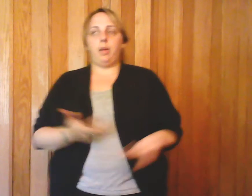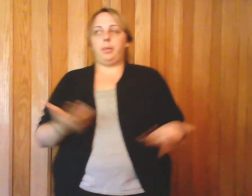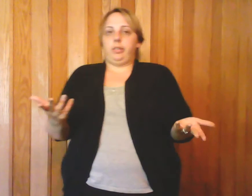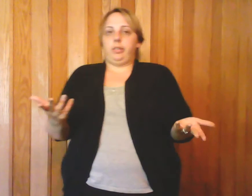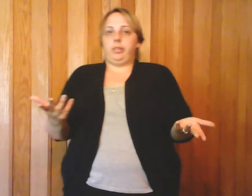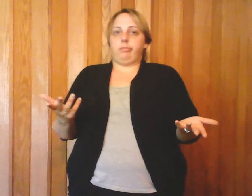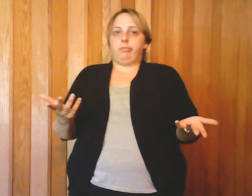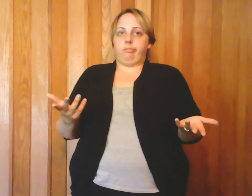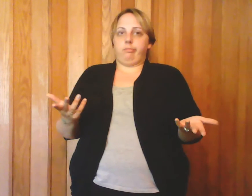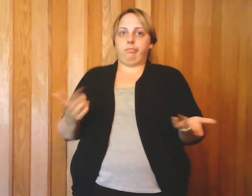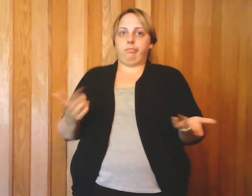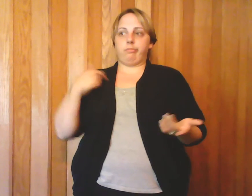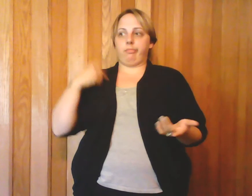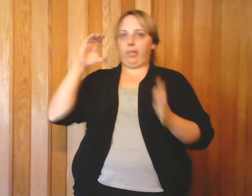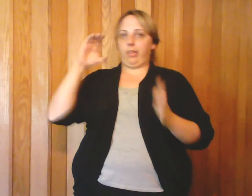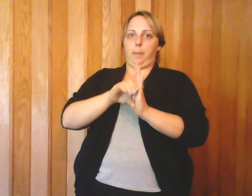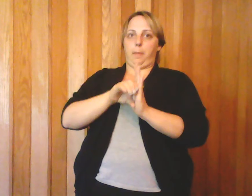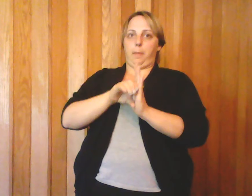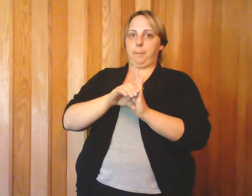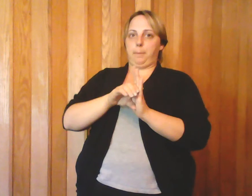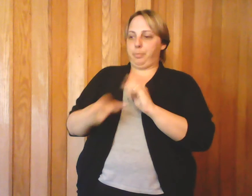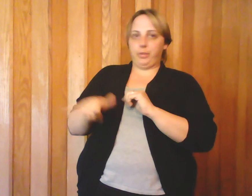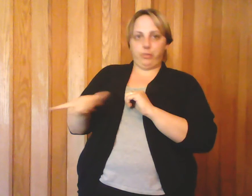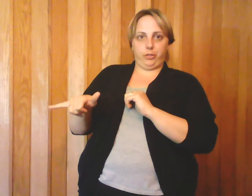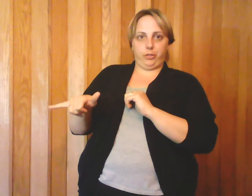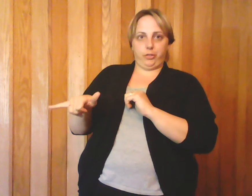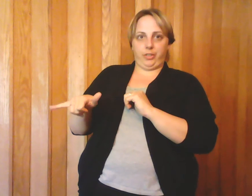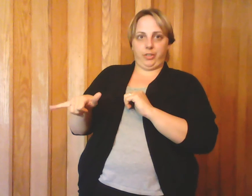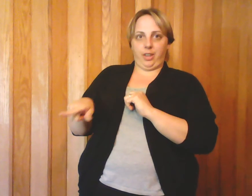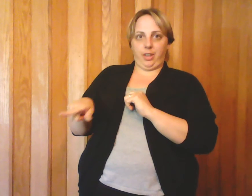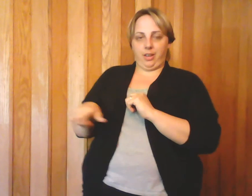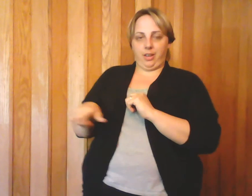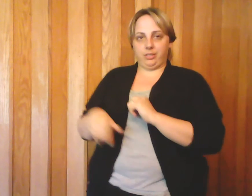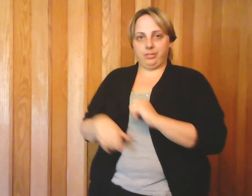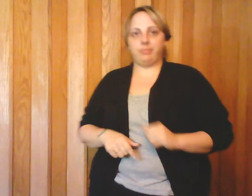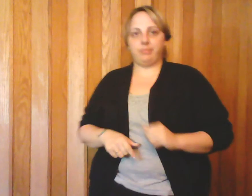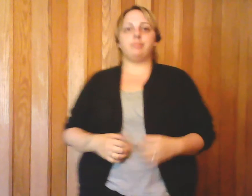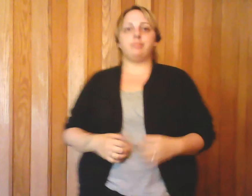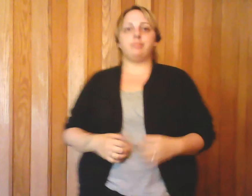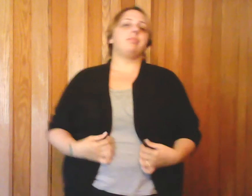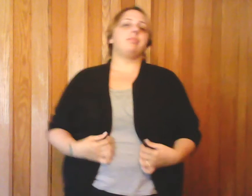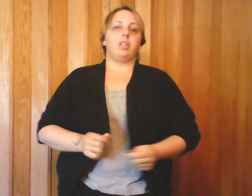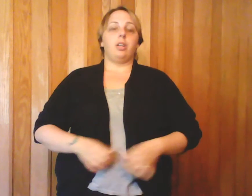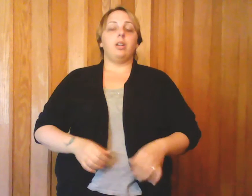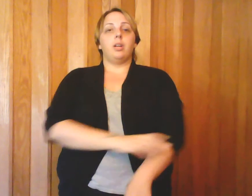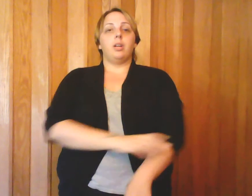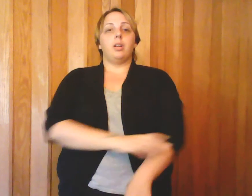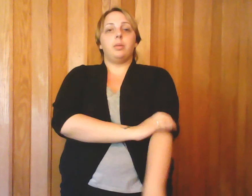me to think about things in different ways than I'd ever thought about before. And I will always love her and remember her.